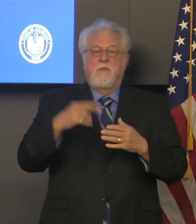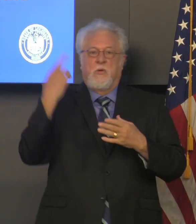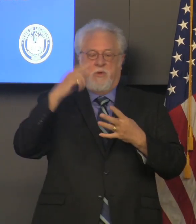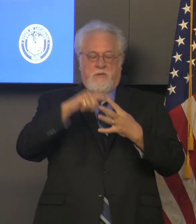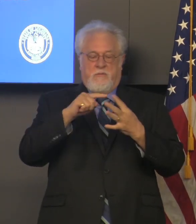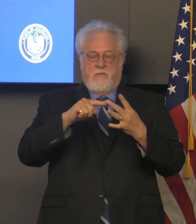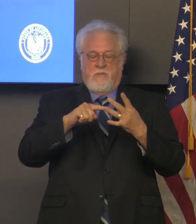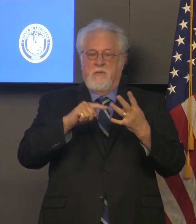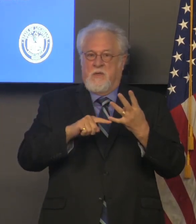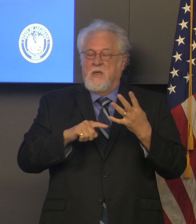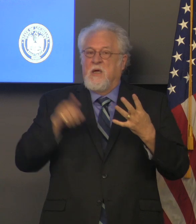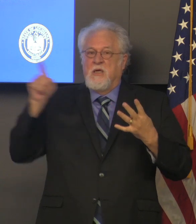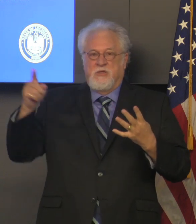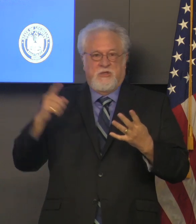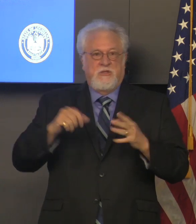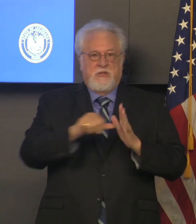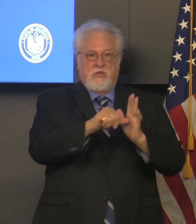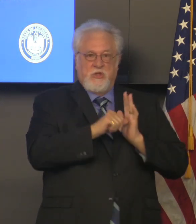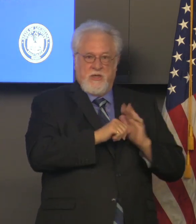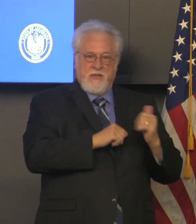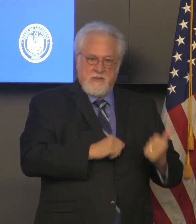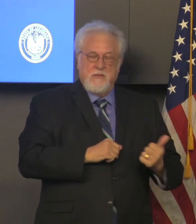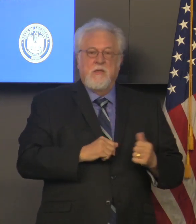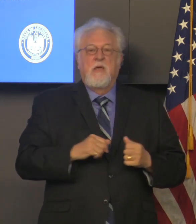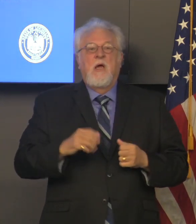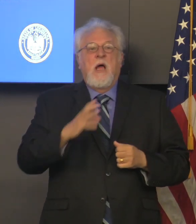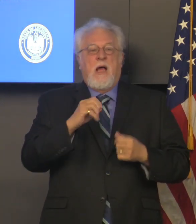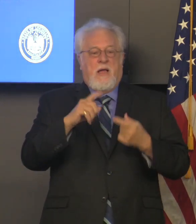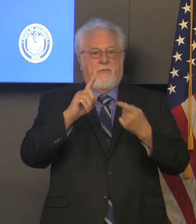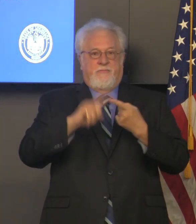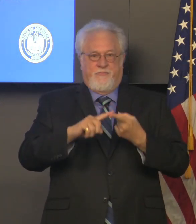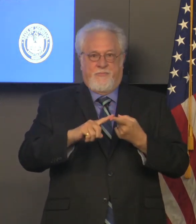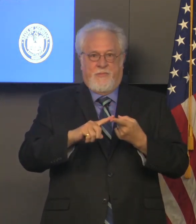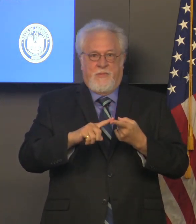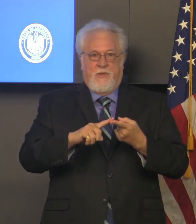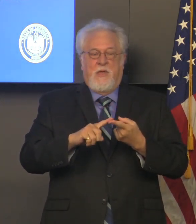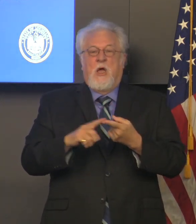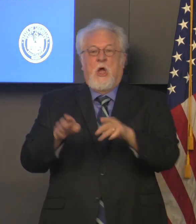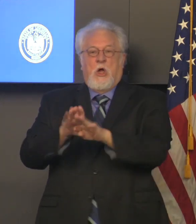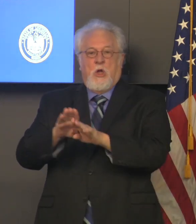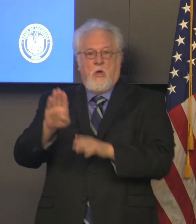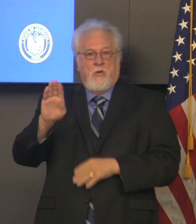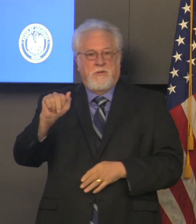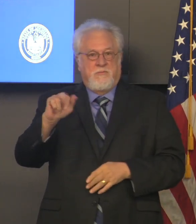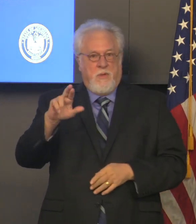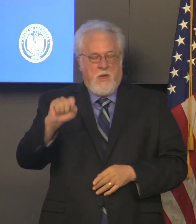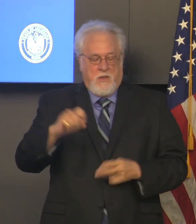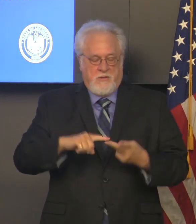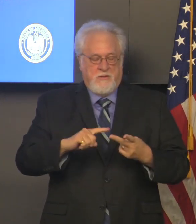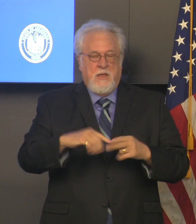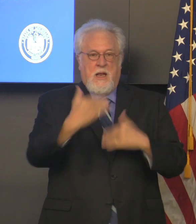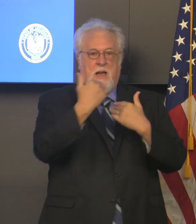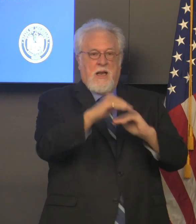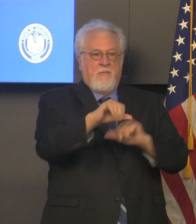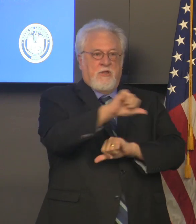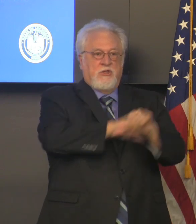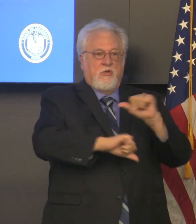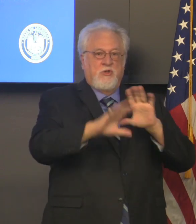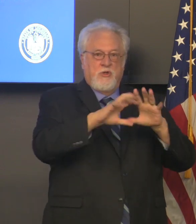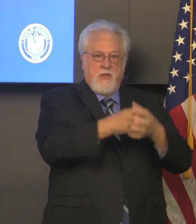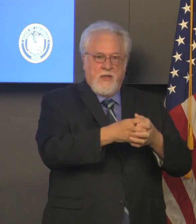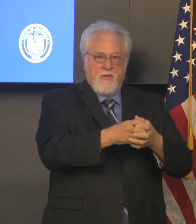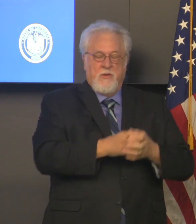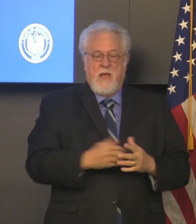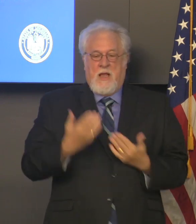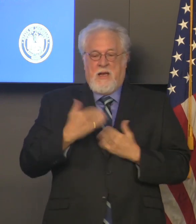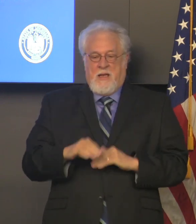she stressed on her visit here, and that is to close bars, limit social gatherings, limit